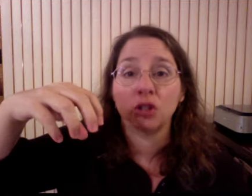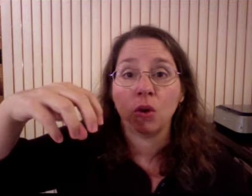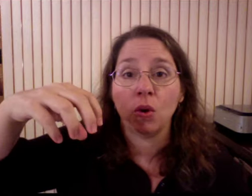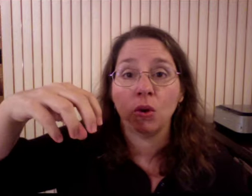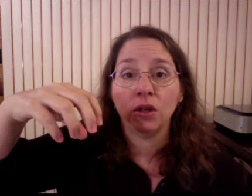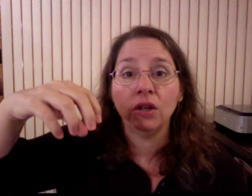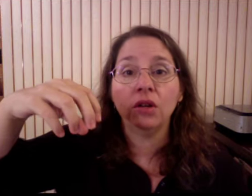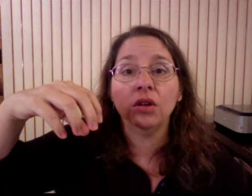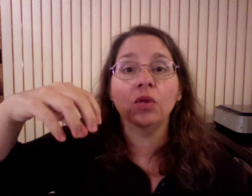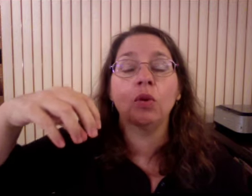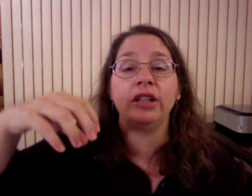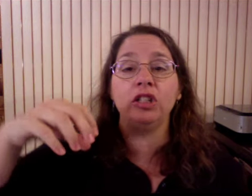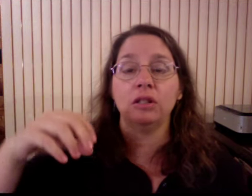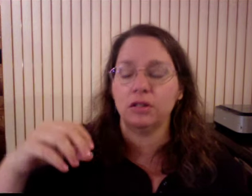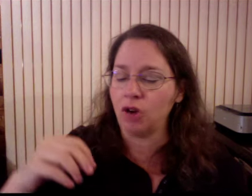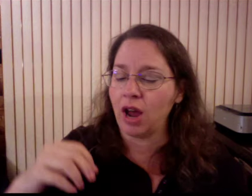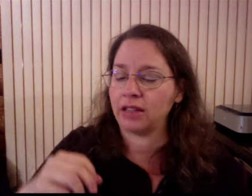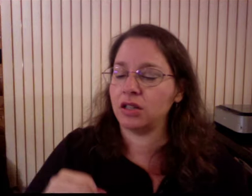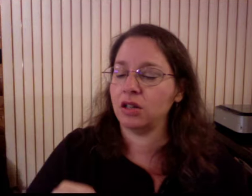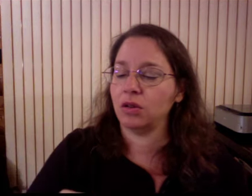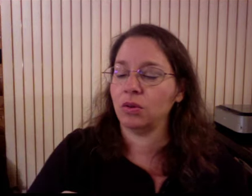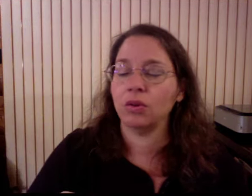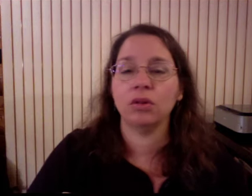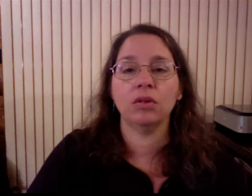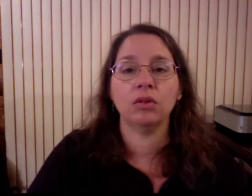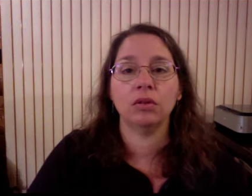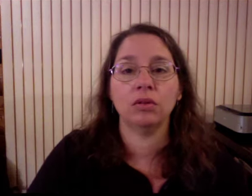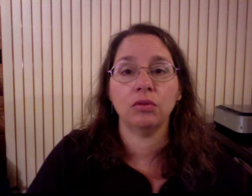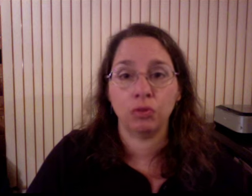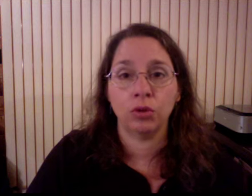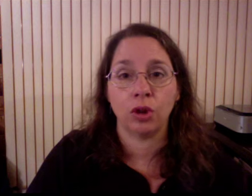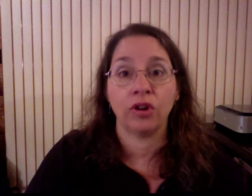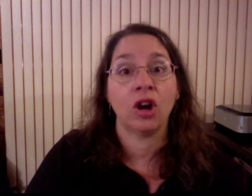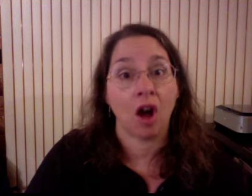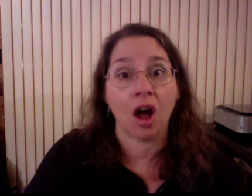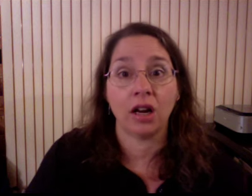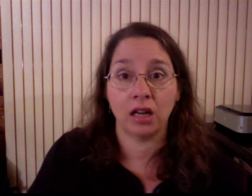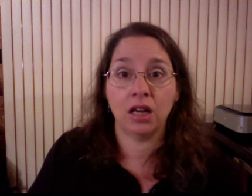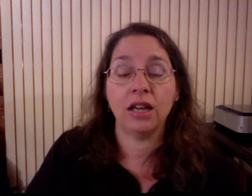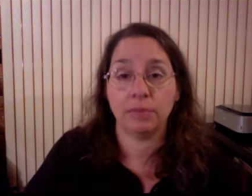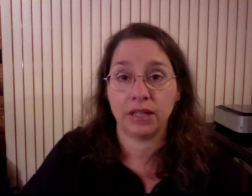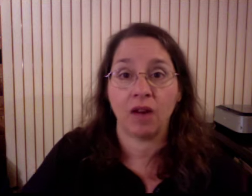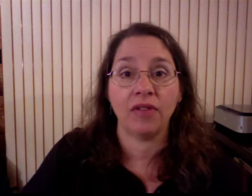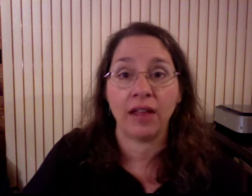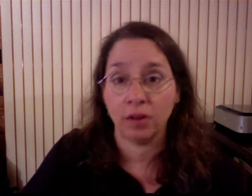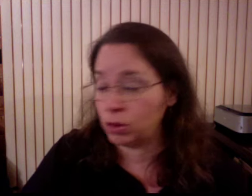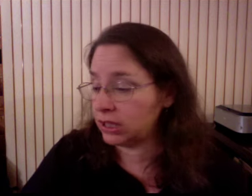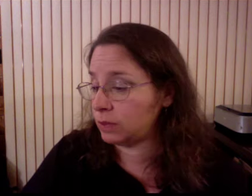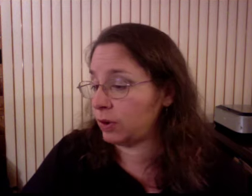soul, which tries to rule over God himself and the Holy Spirit.